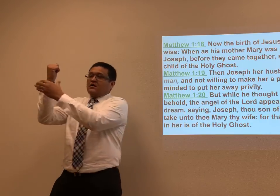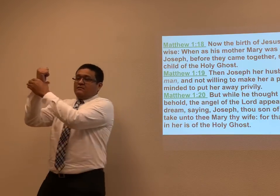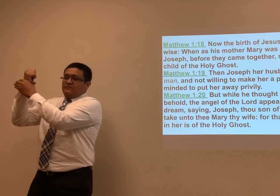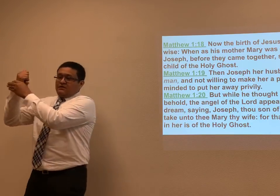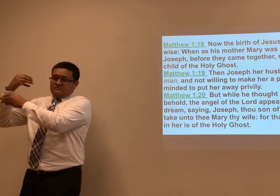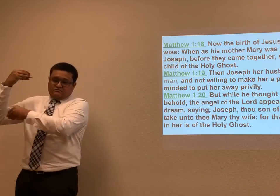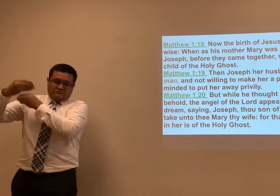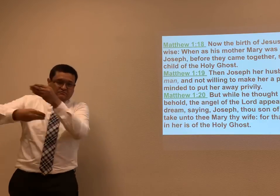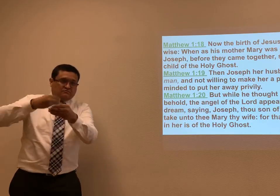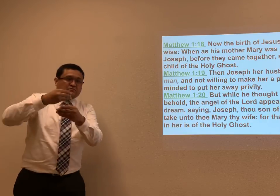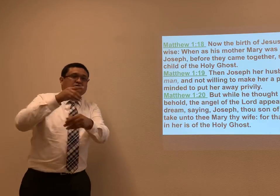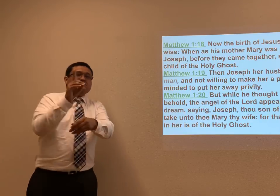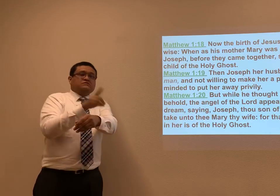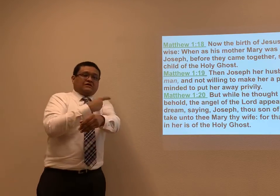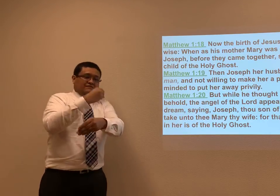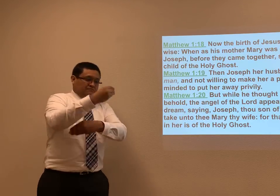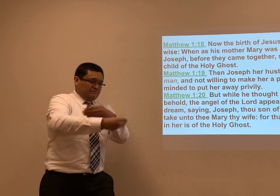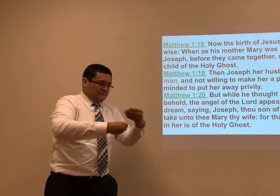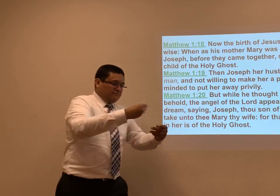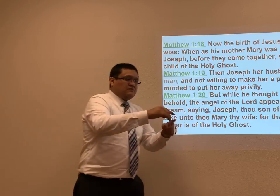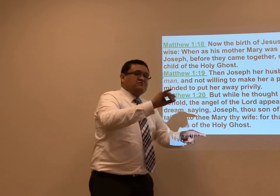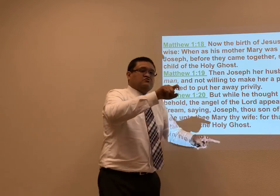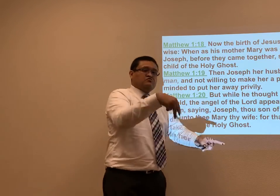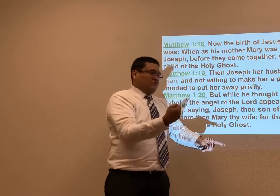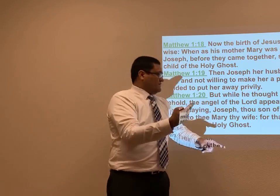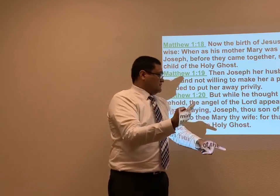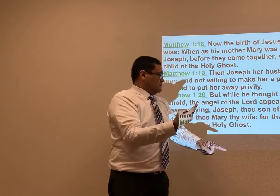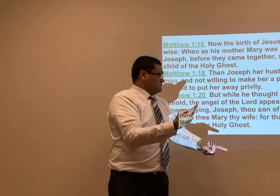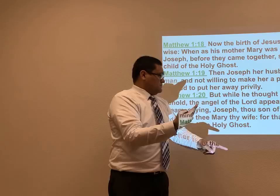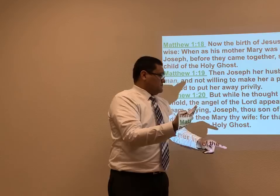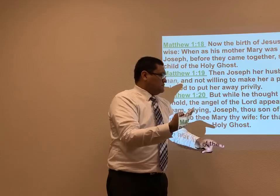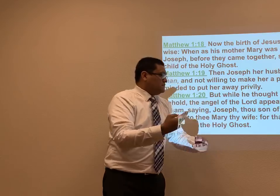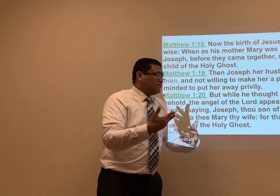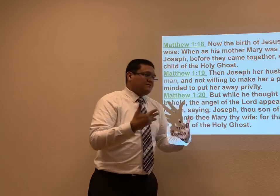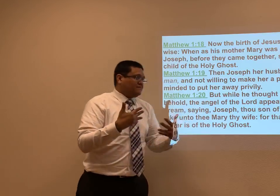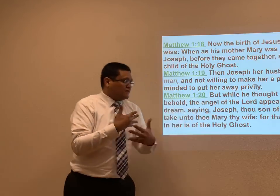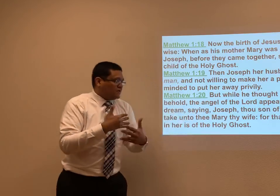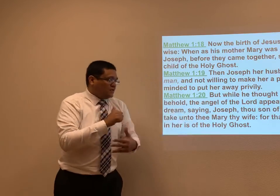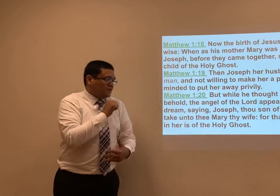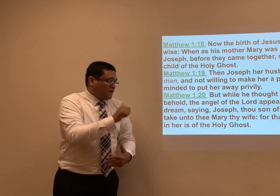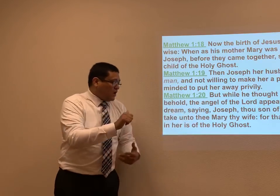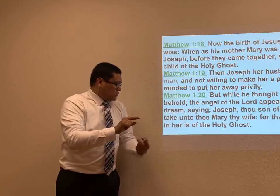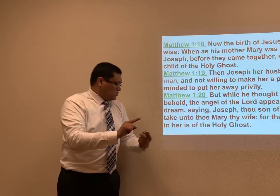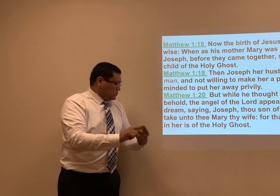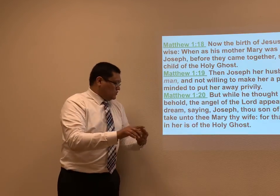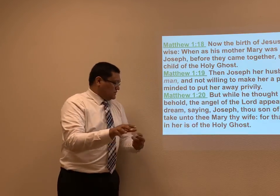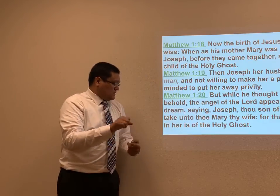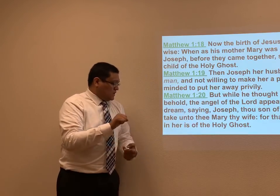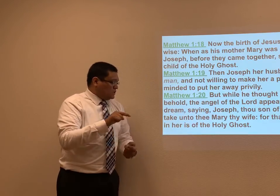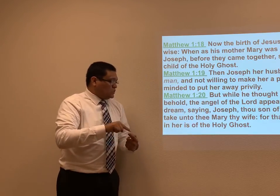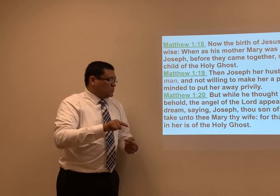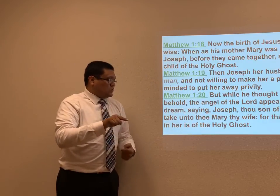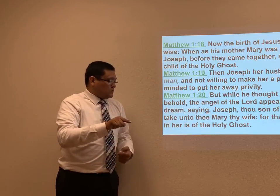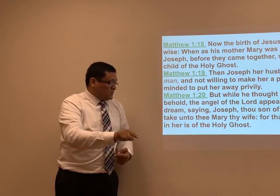Joseph, thou son of David, fear not to take to thee Mary thy wife, for that.